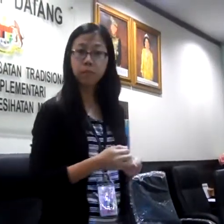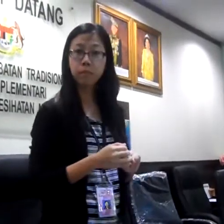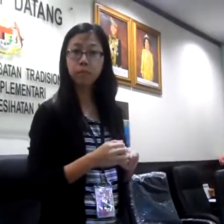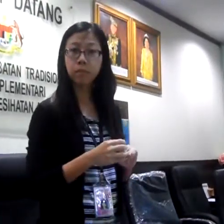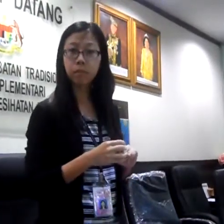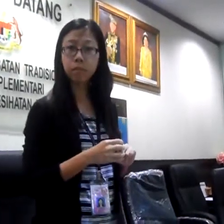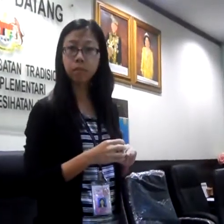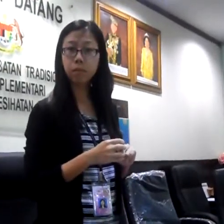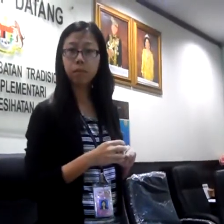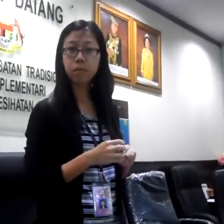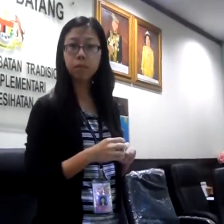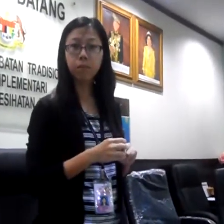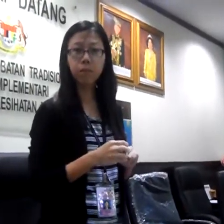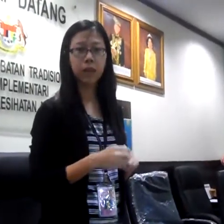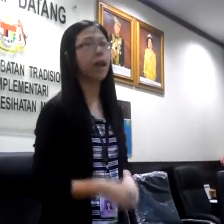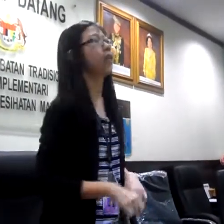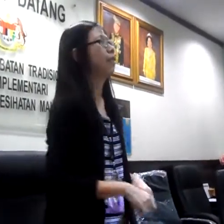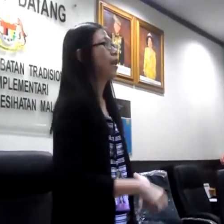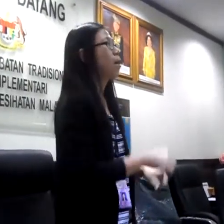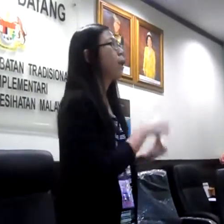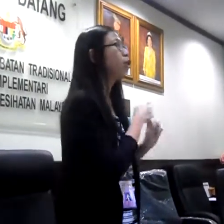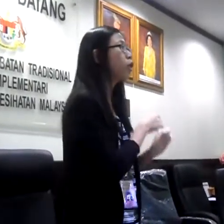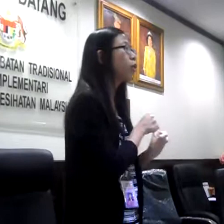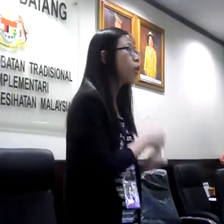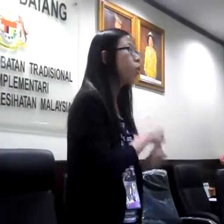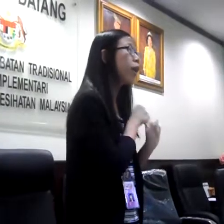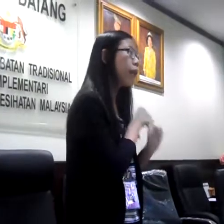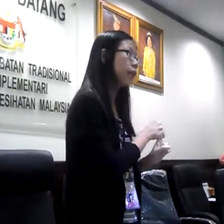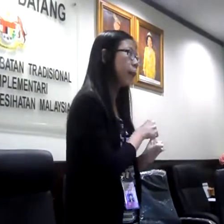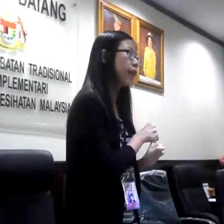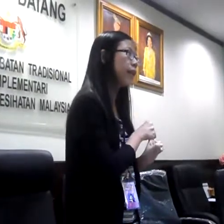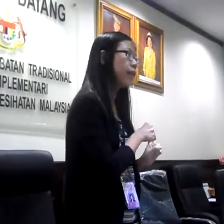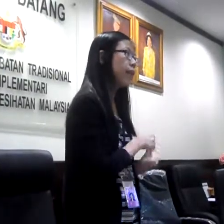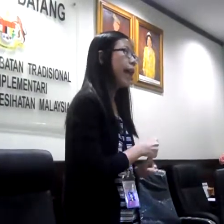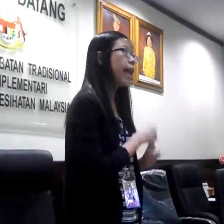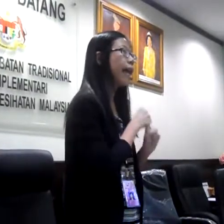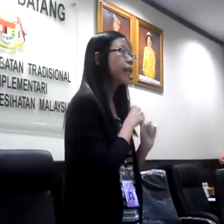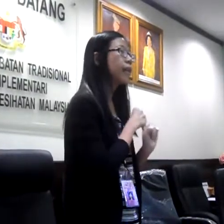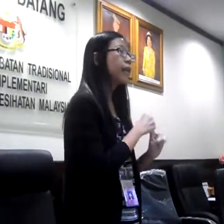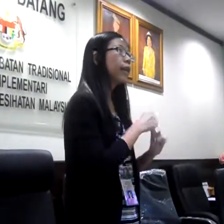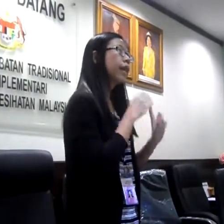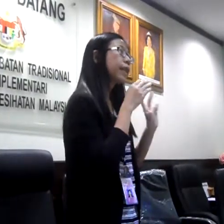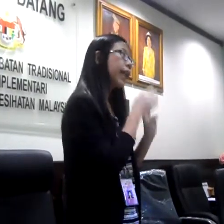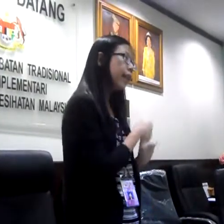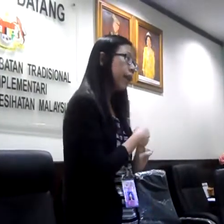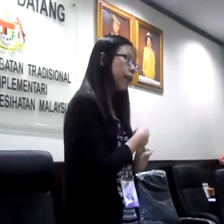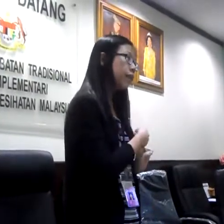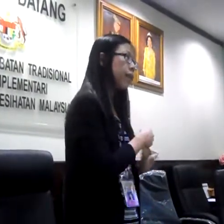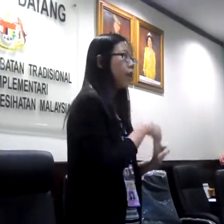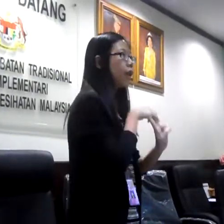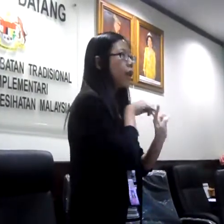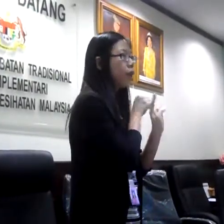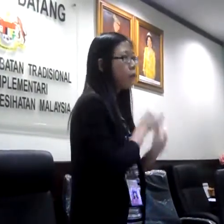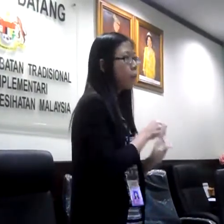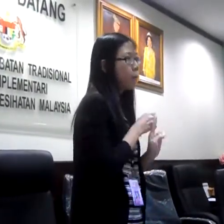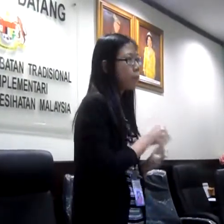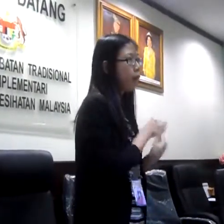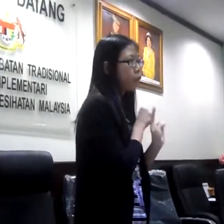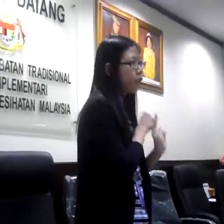that you know what to expect. Make sure you know what you expect. And second thing is, different people have